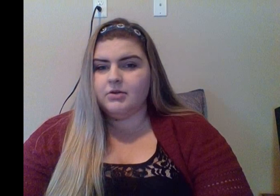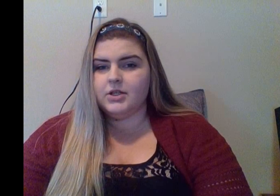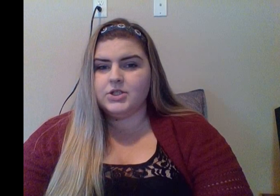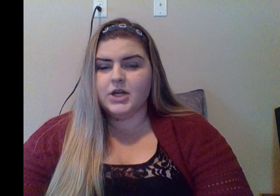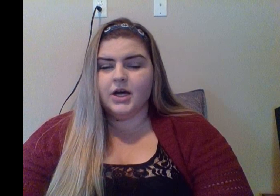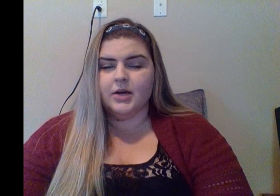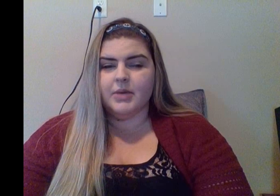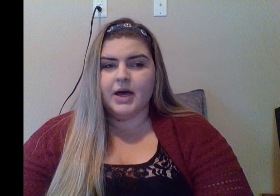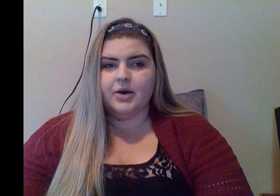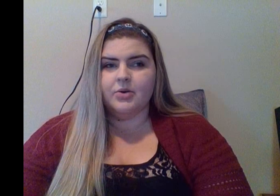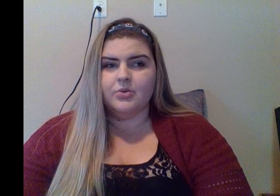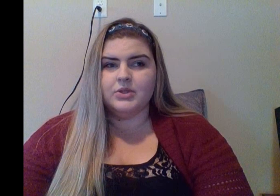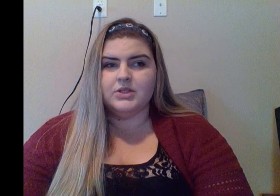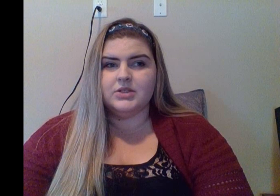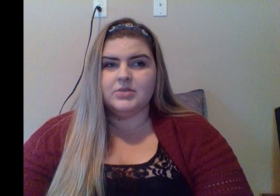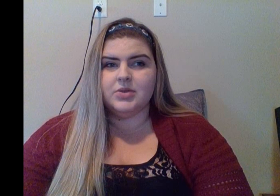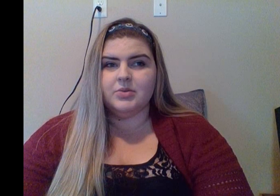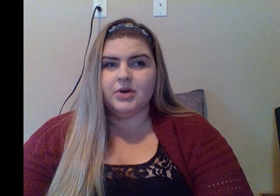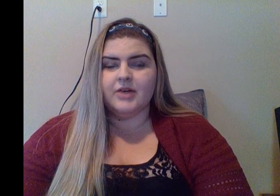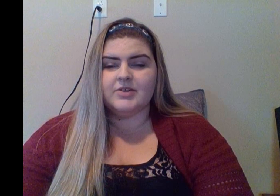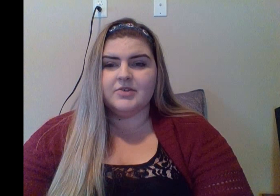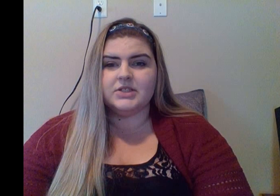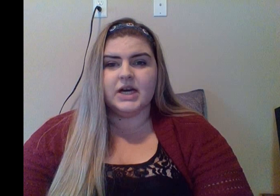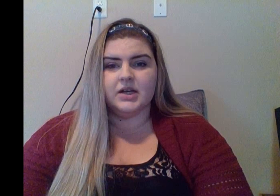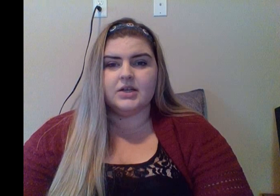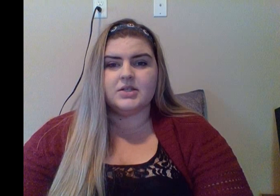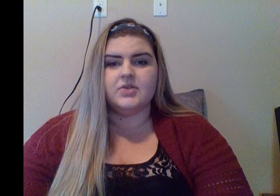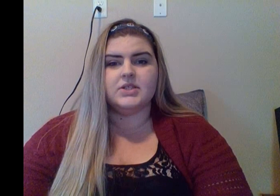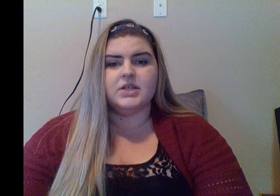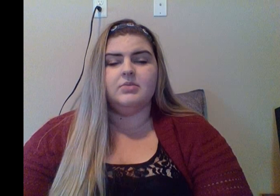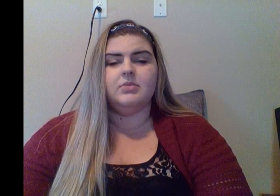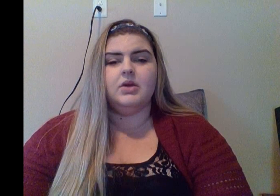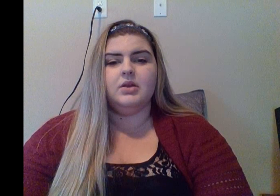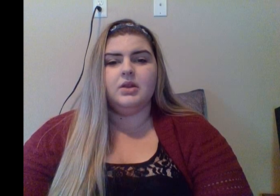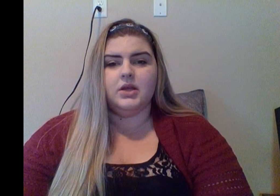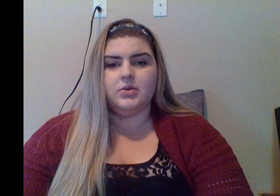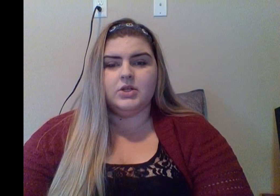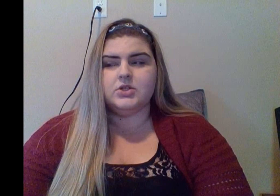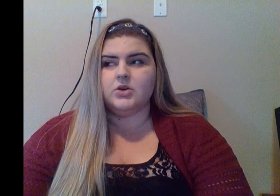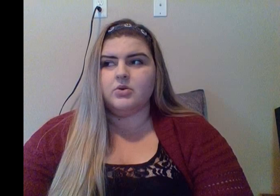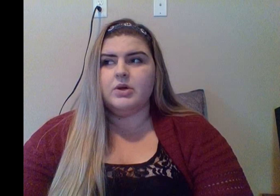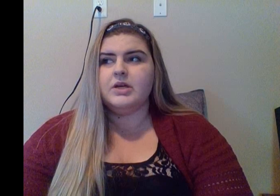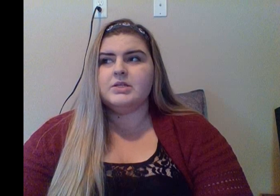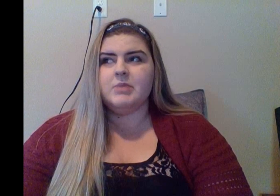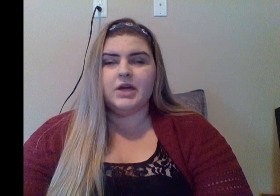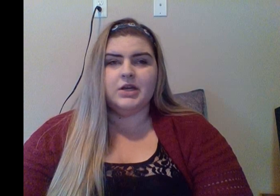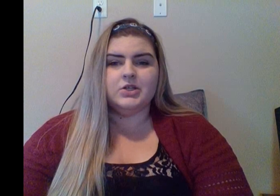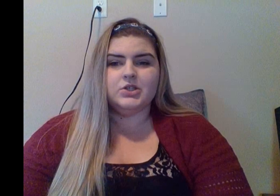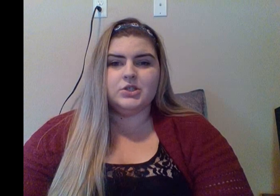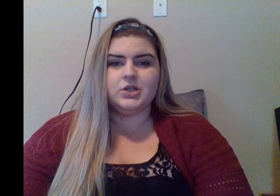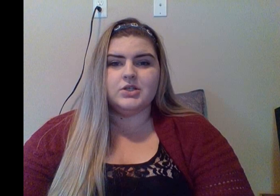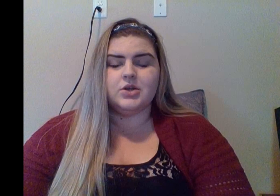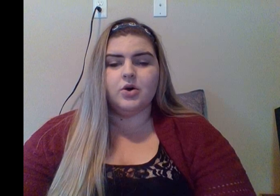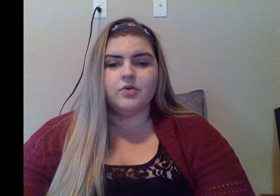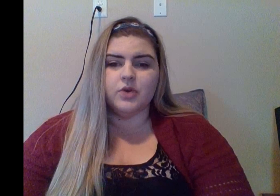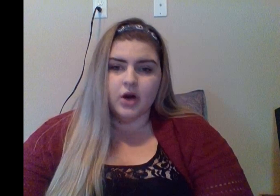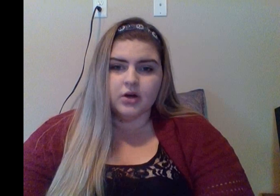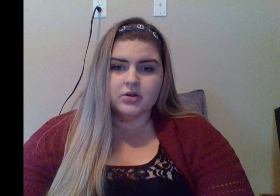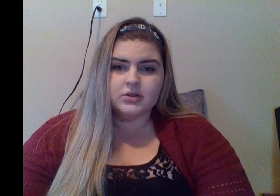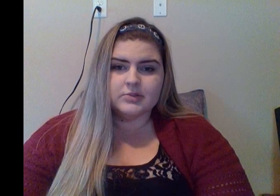language, how people have different dialects of the same language. So Spanish, there's the overall